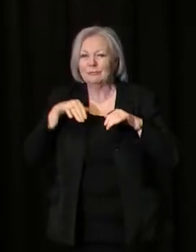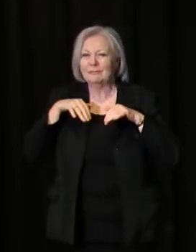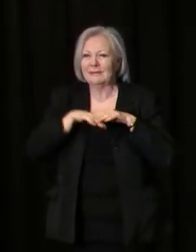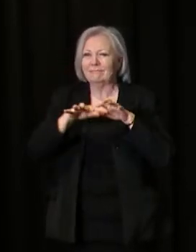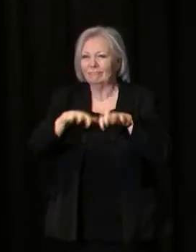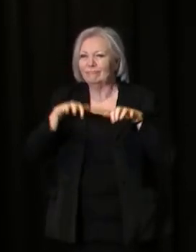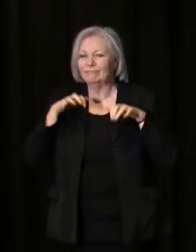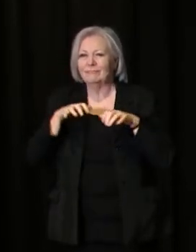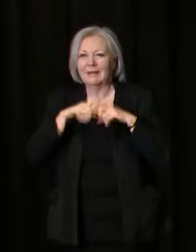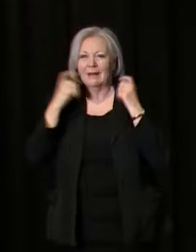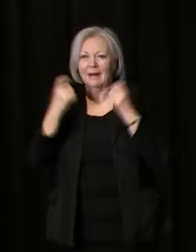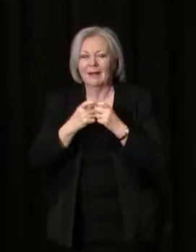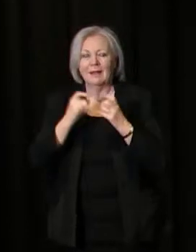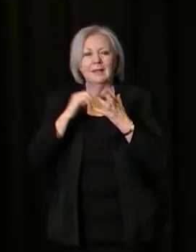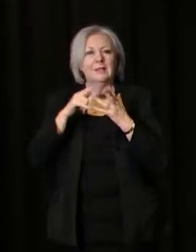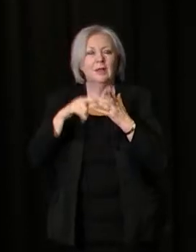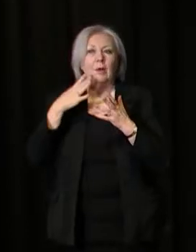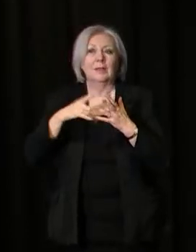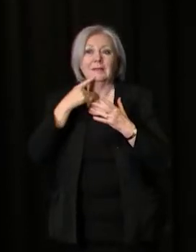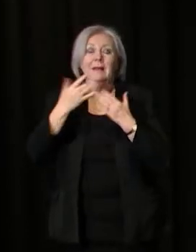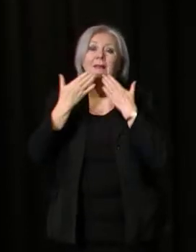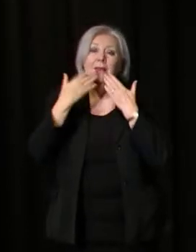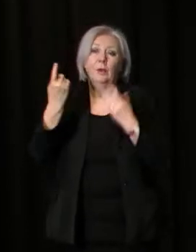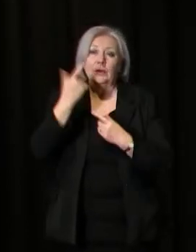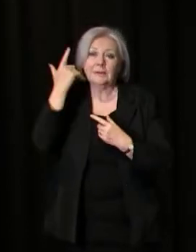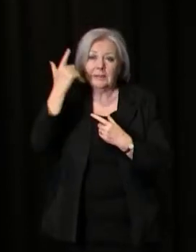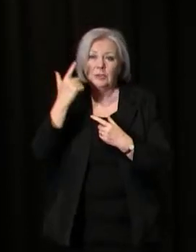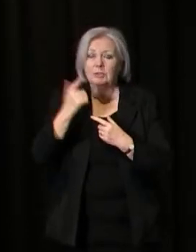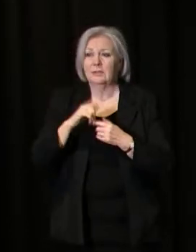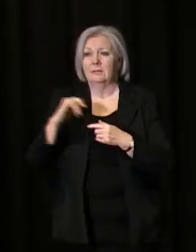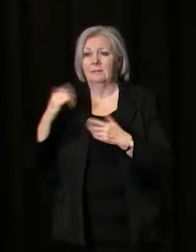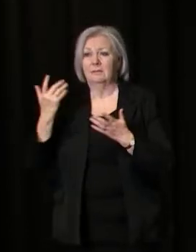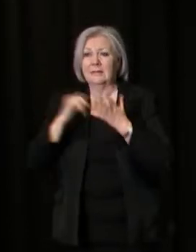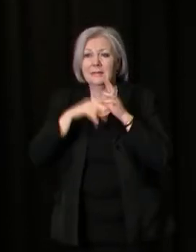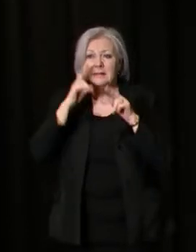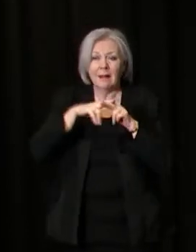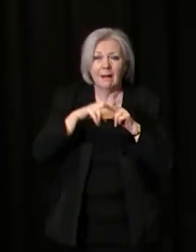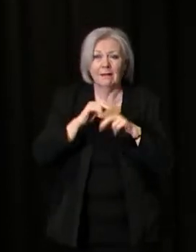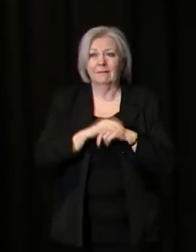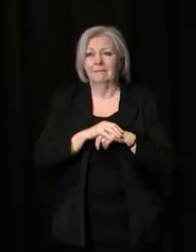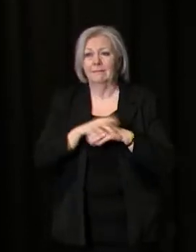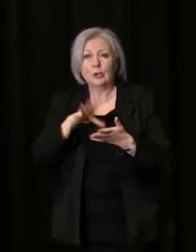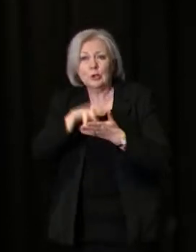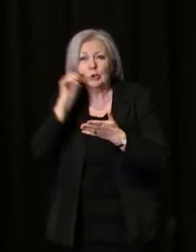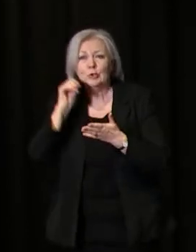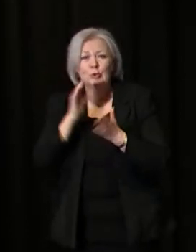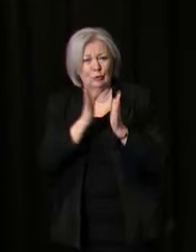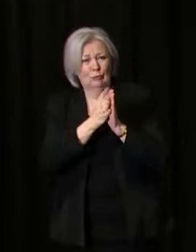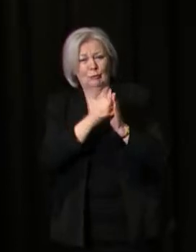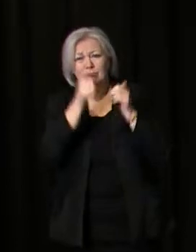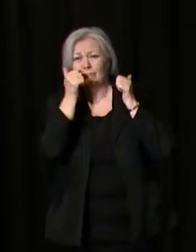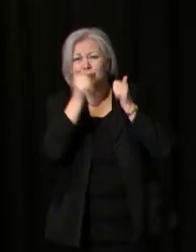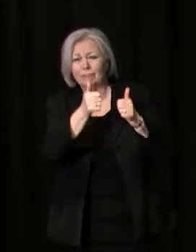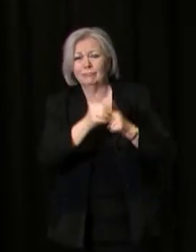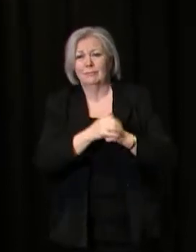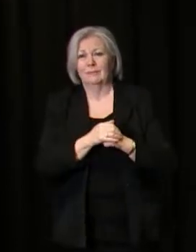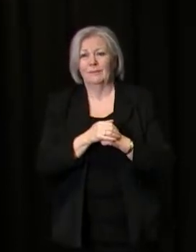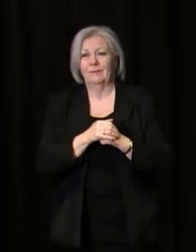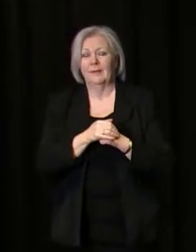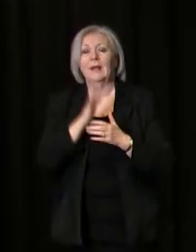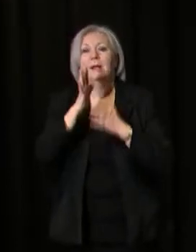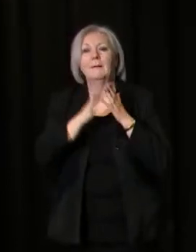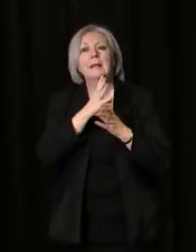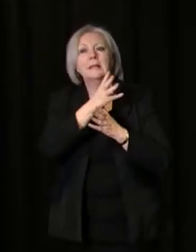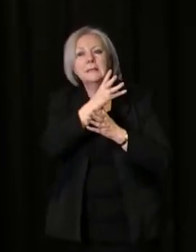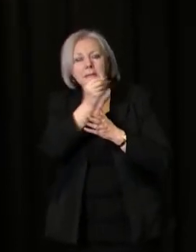thank teachers and staff, and of course to thank students for the amazing job that they've done. But that's what 80% makes possible, and in some